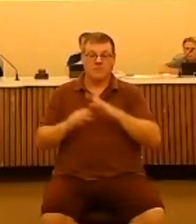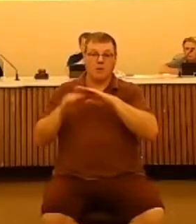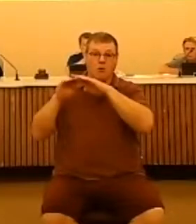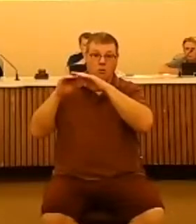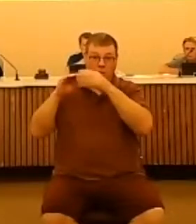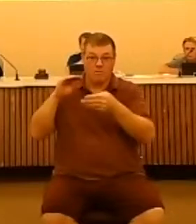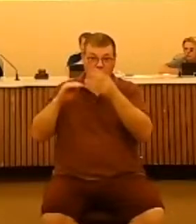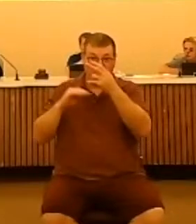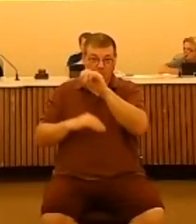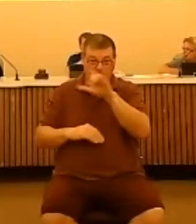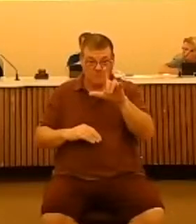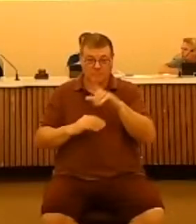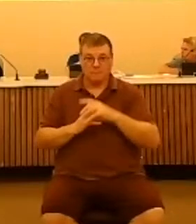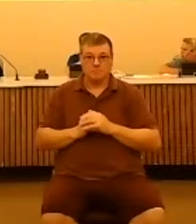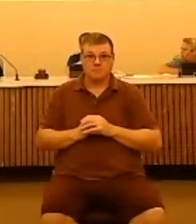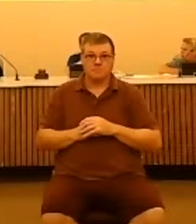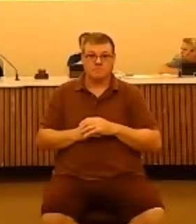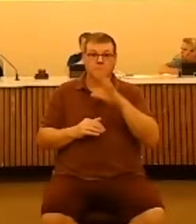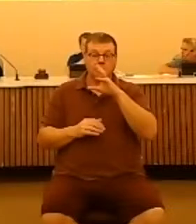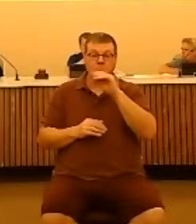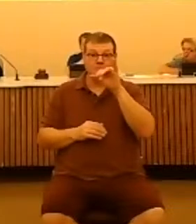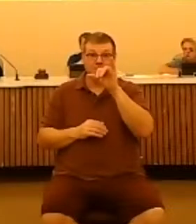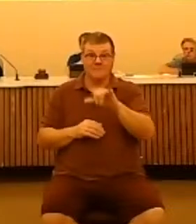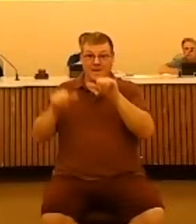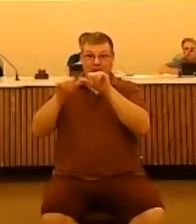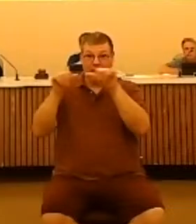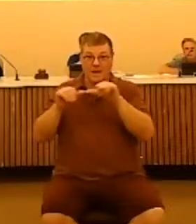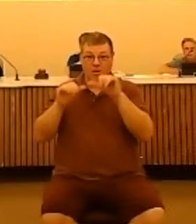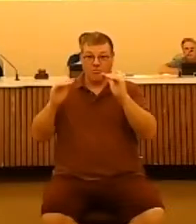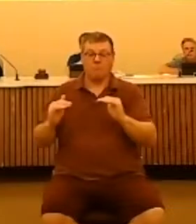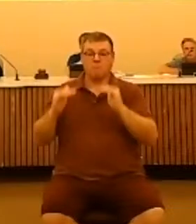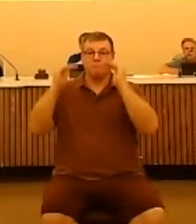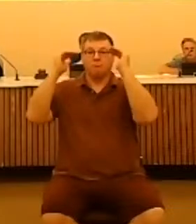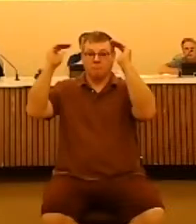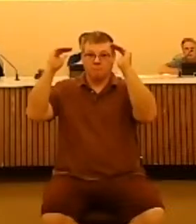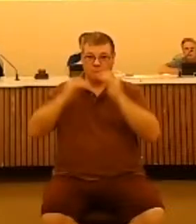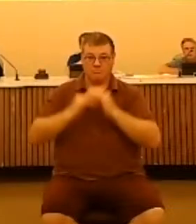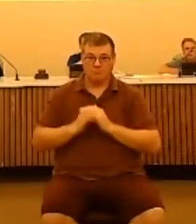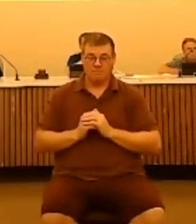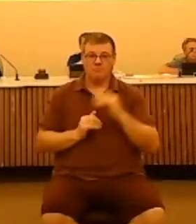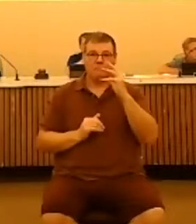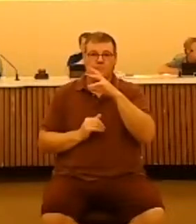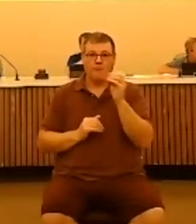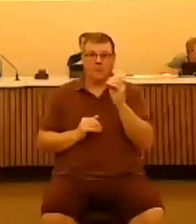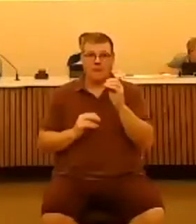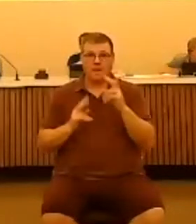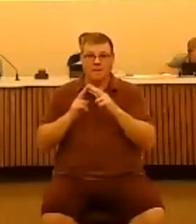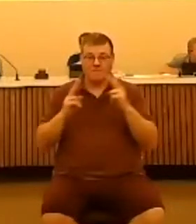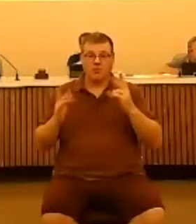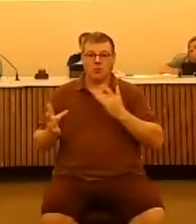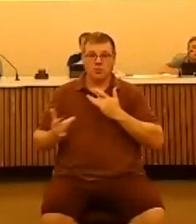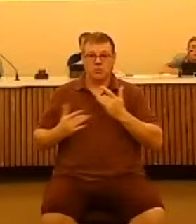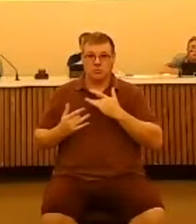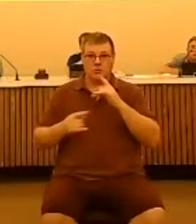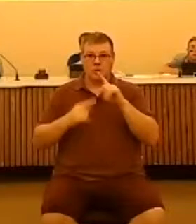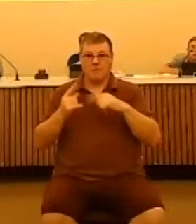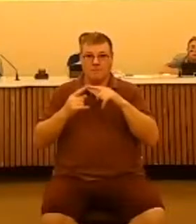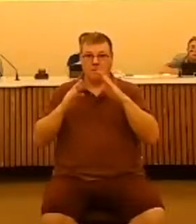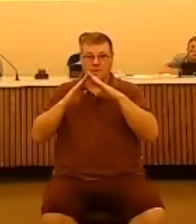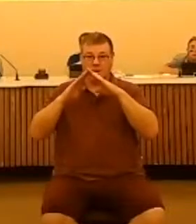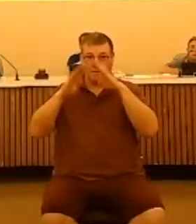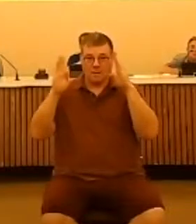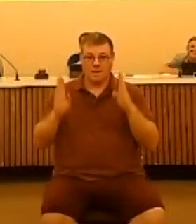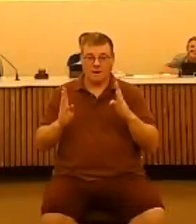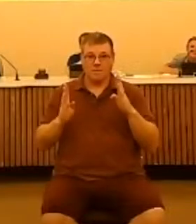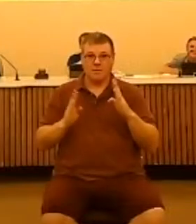hill, and that whole hill area is up in the air. And they were very concerned about our houses